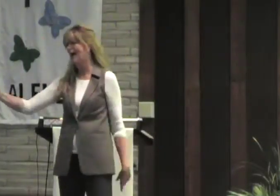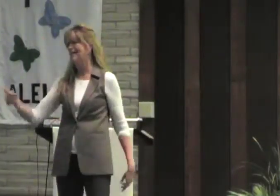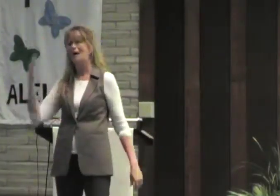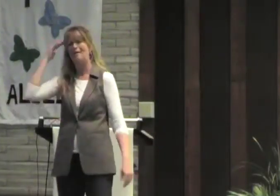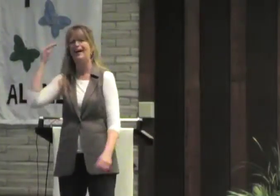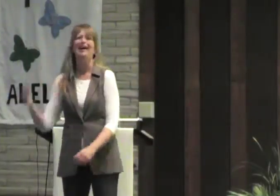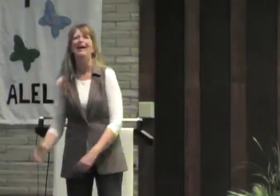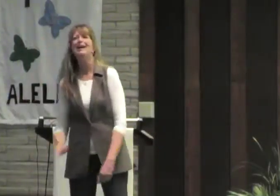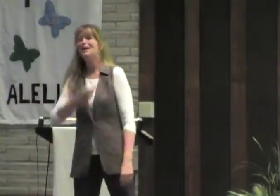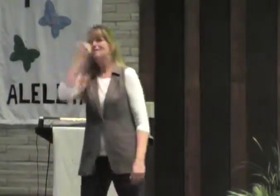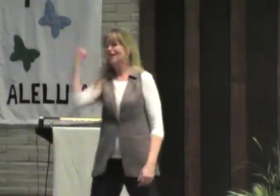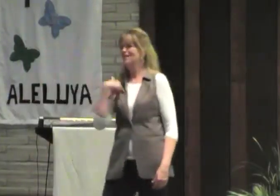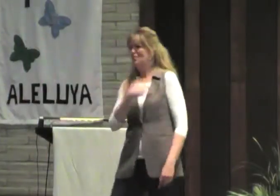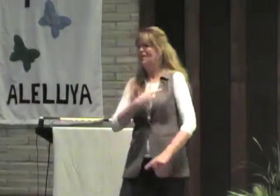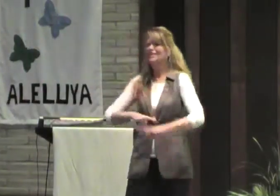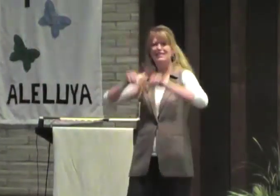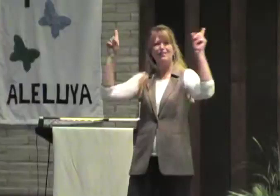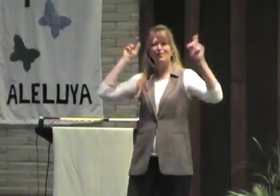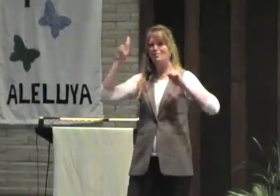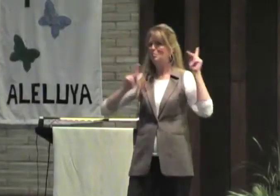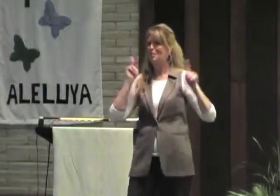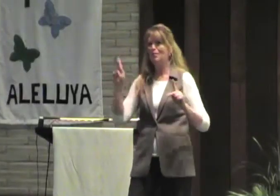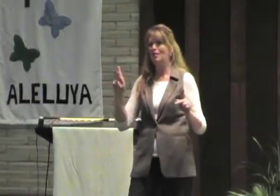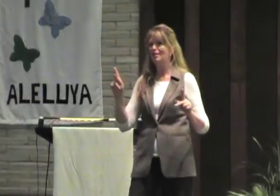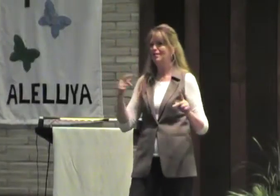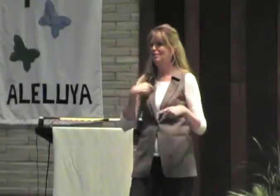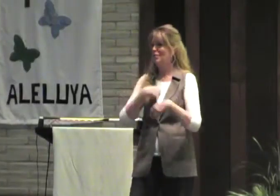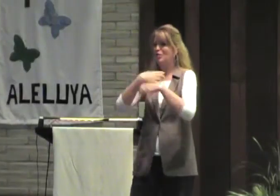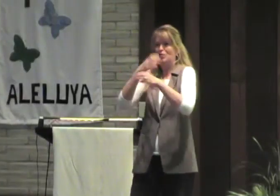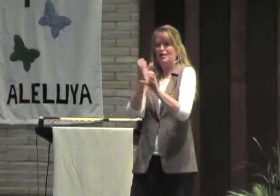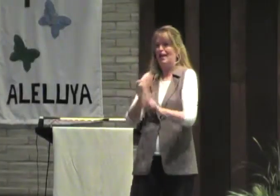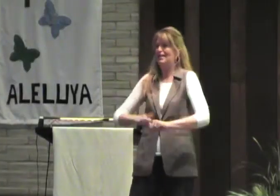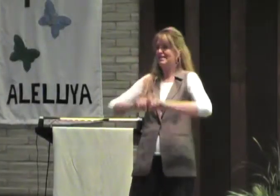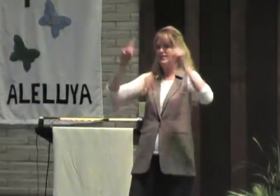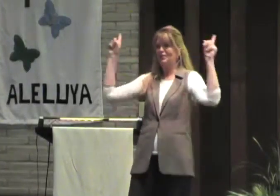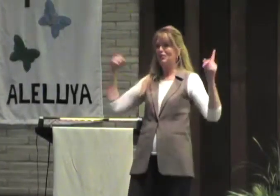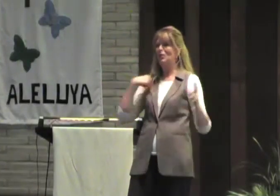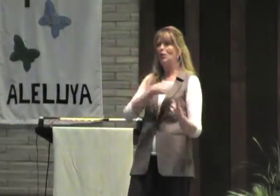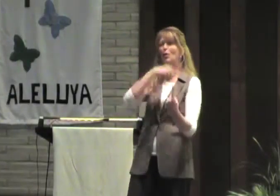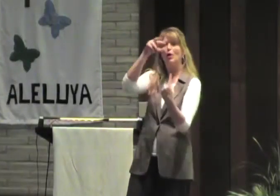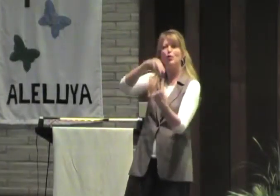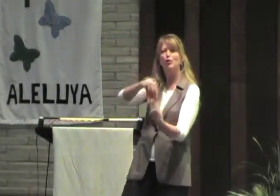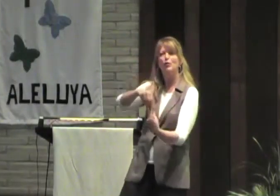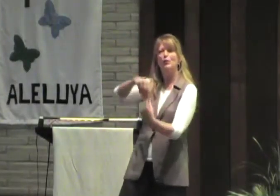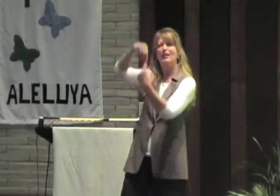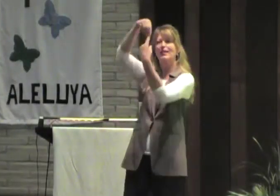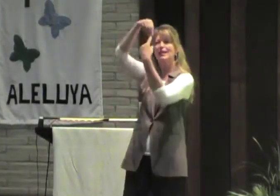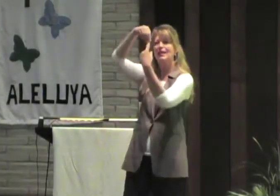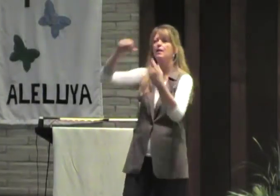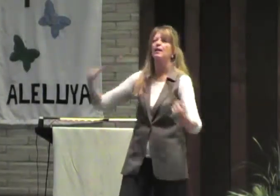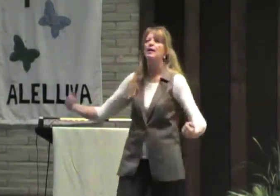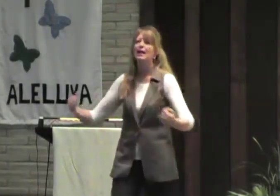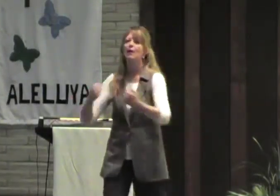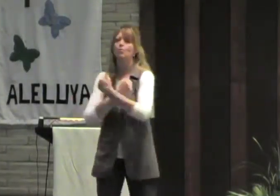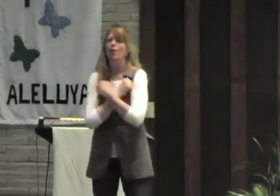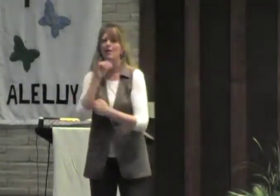because we're different. We are different people. We were created differently. We're unique.